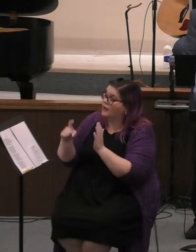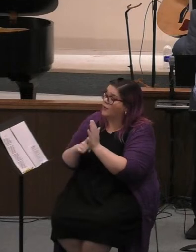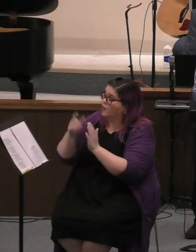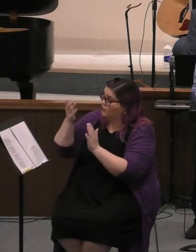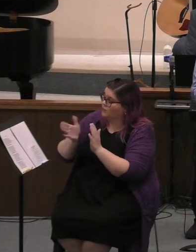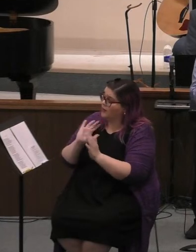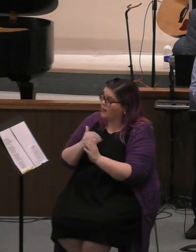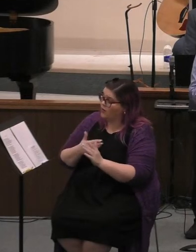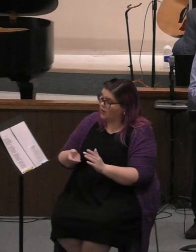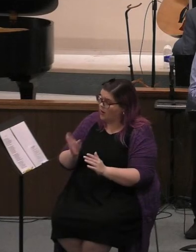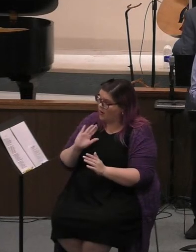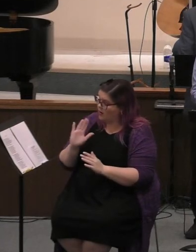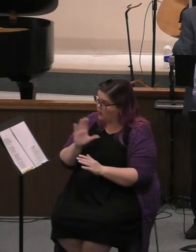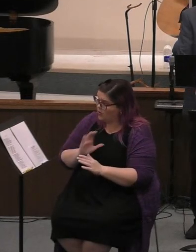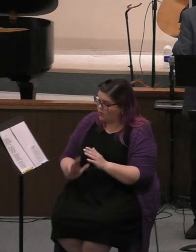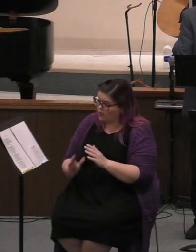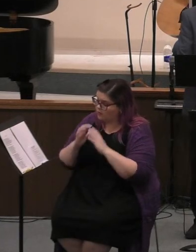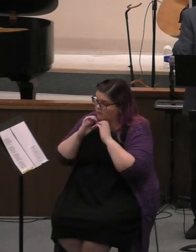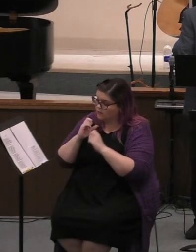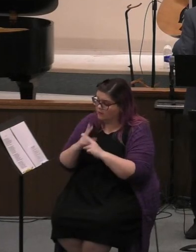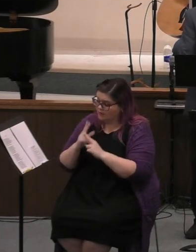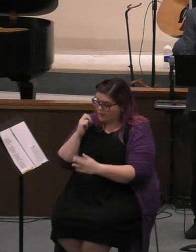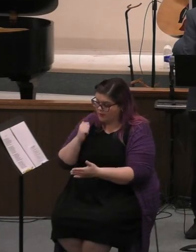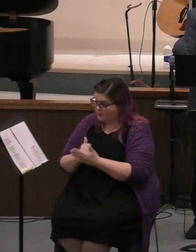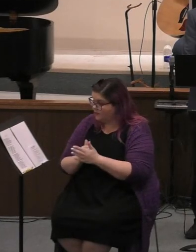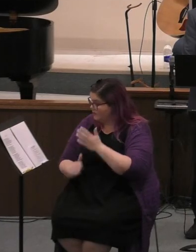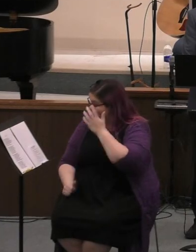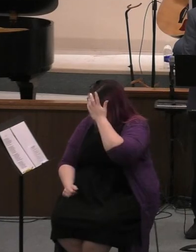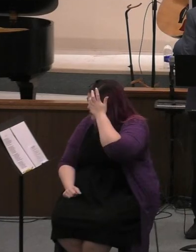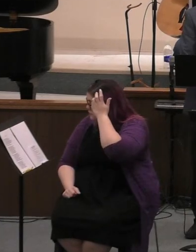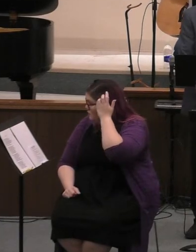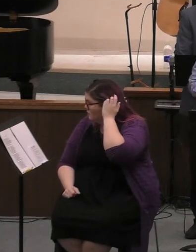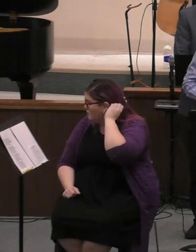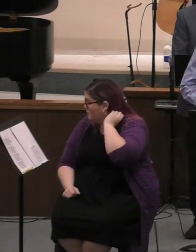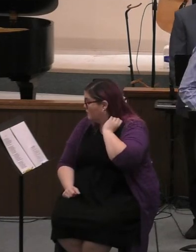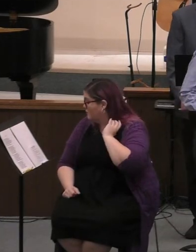our God. In Christ's precious name, amen.